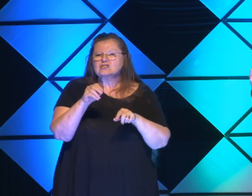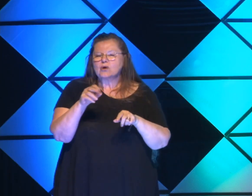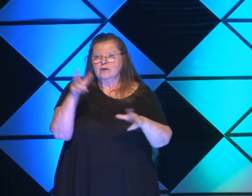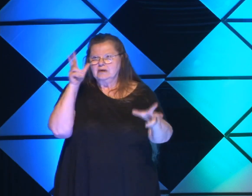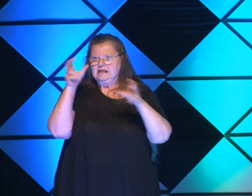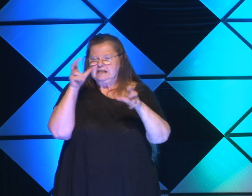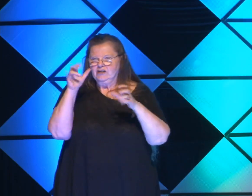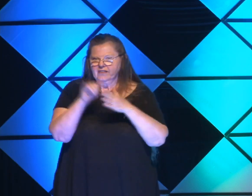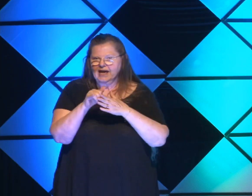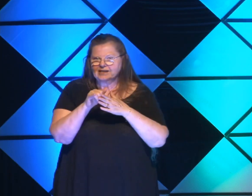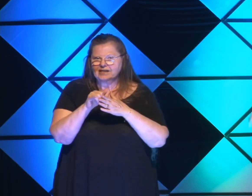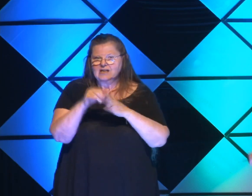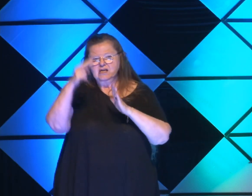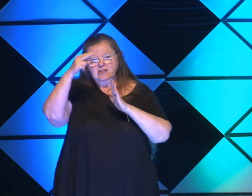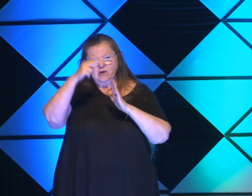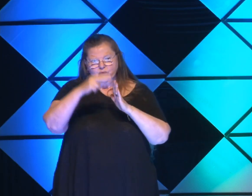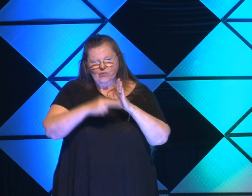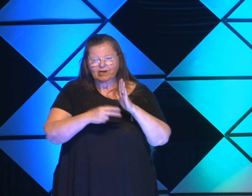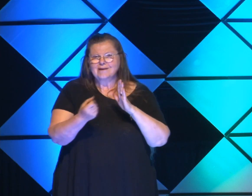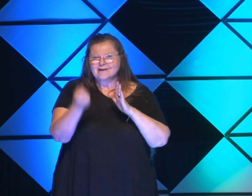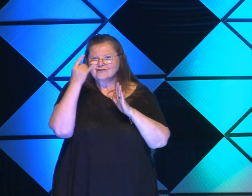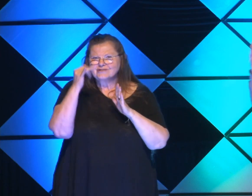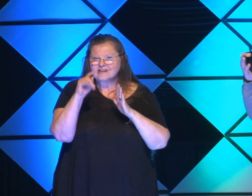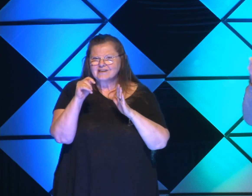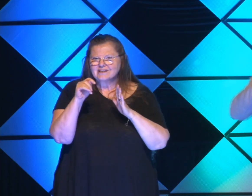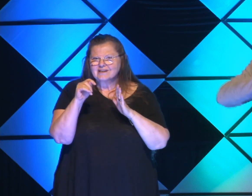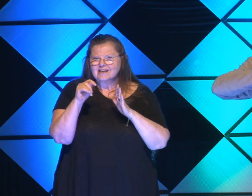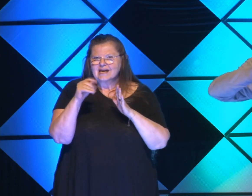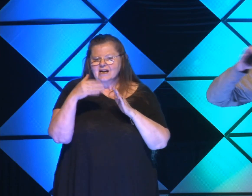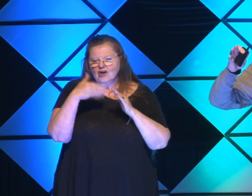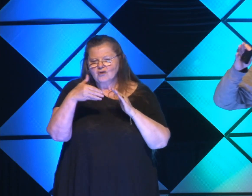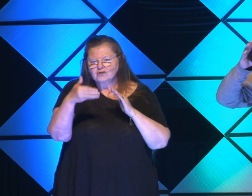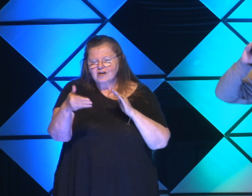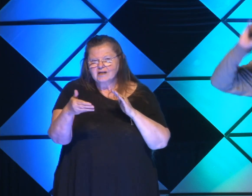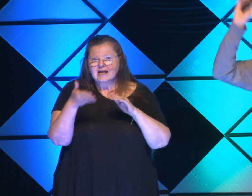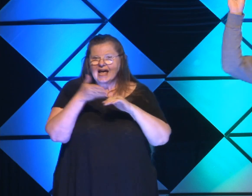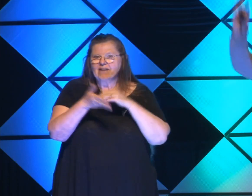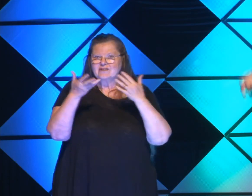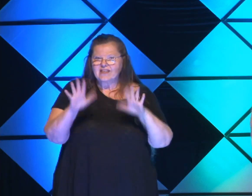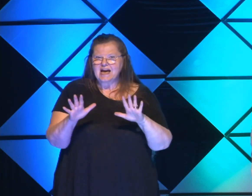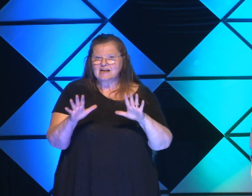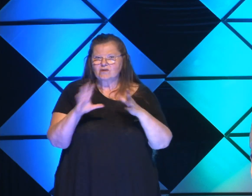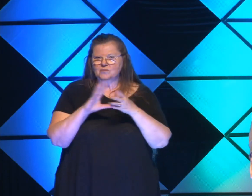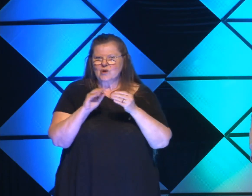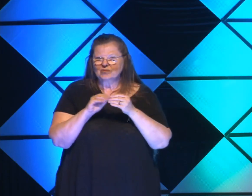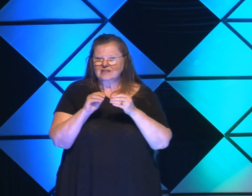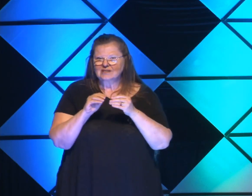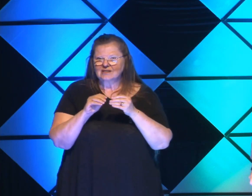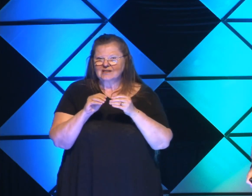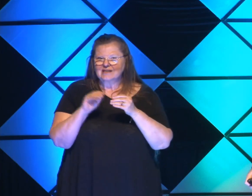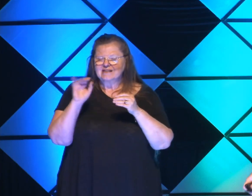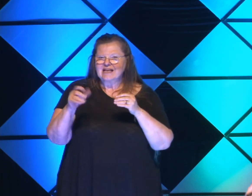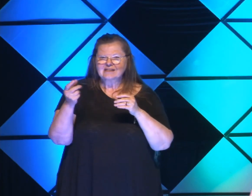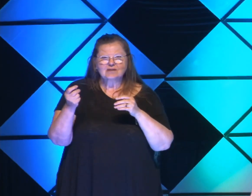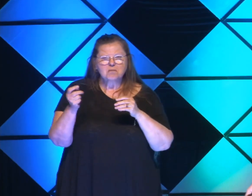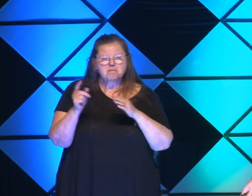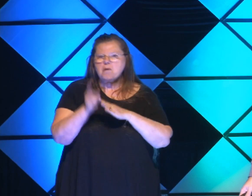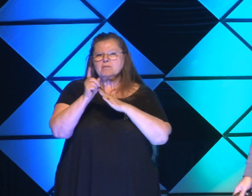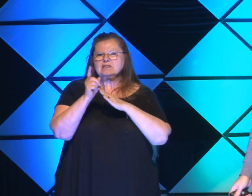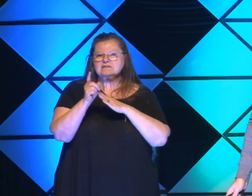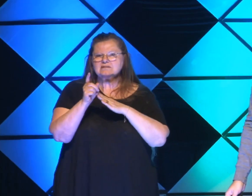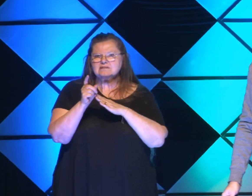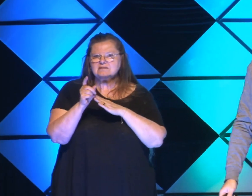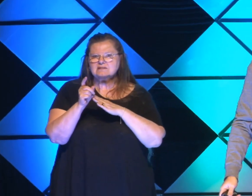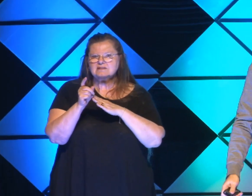things. They would read into it. And the text goes on. After this is said, after this moment, I mean, that's the big moment. This